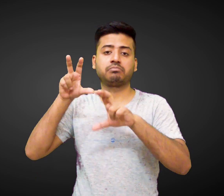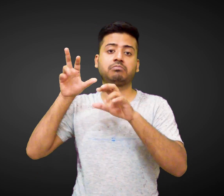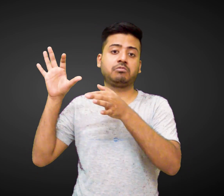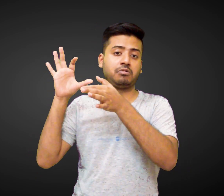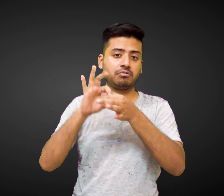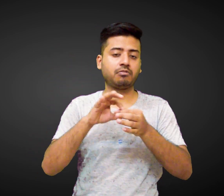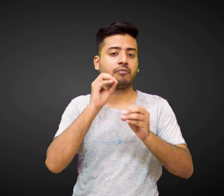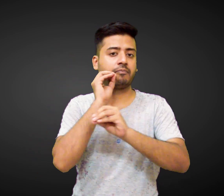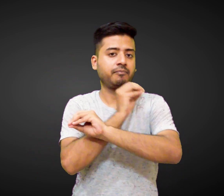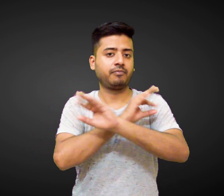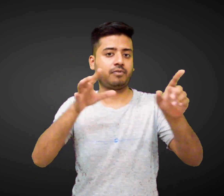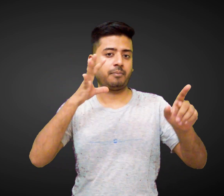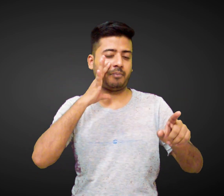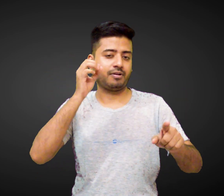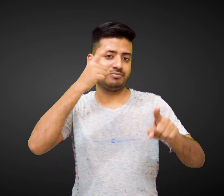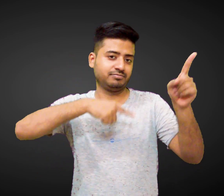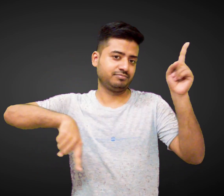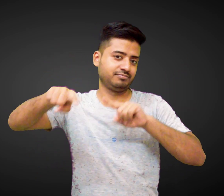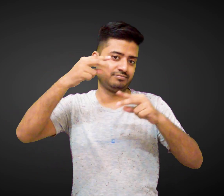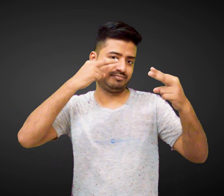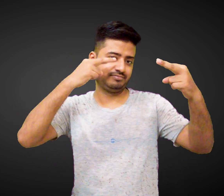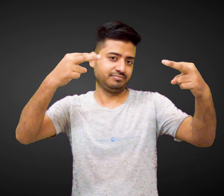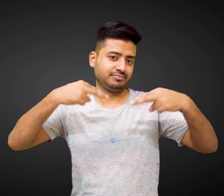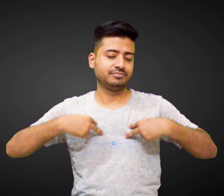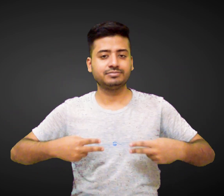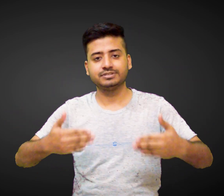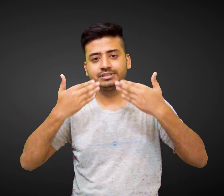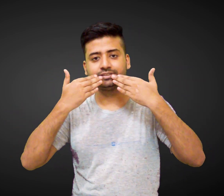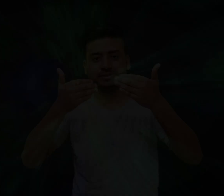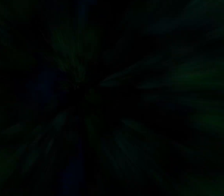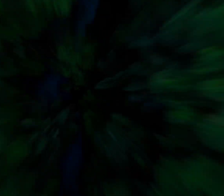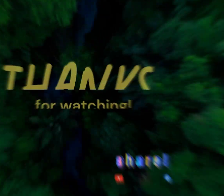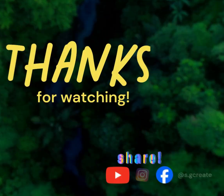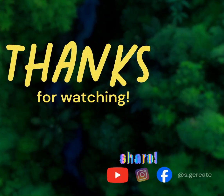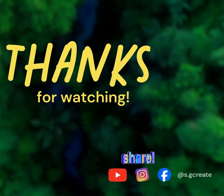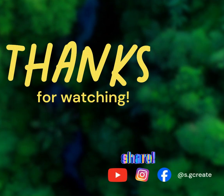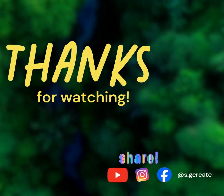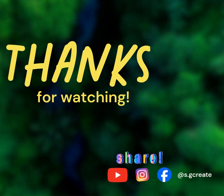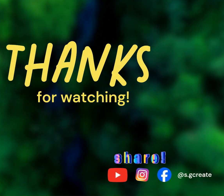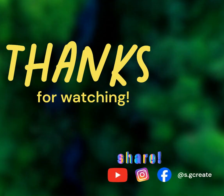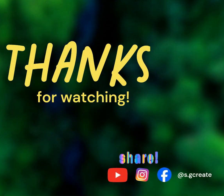baking, or the flavored salt can be added to dishes like pastries.